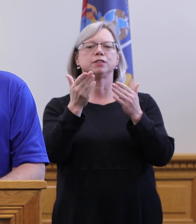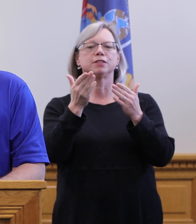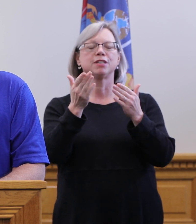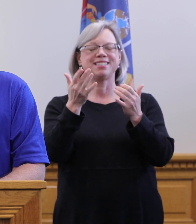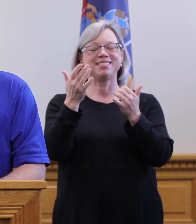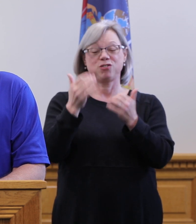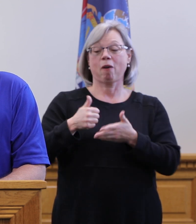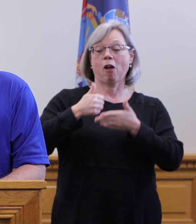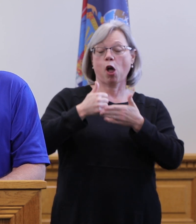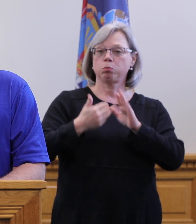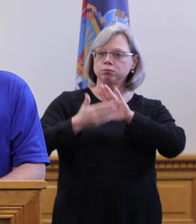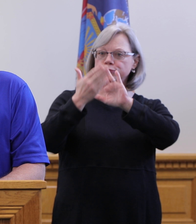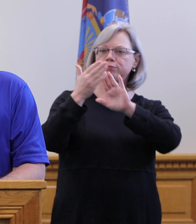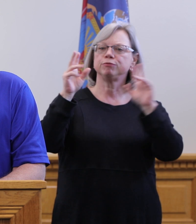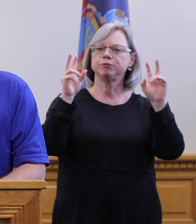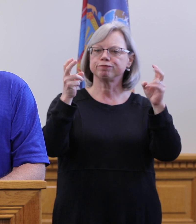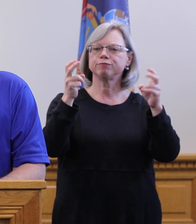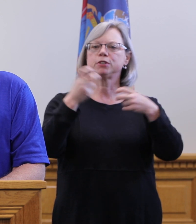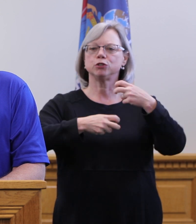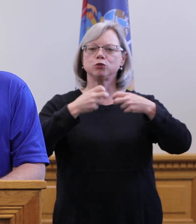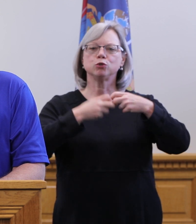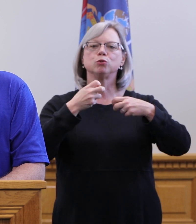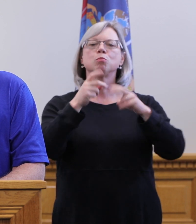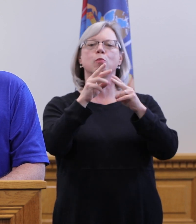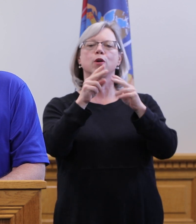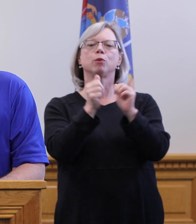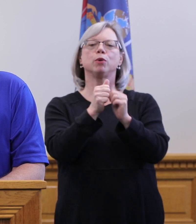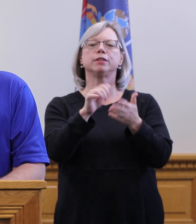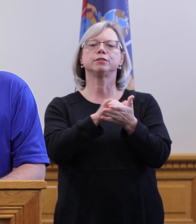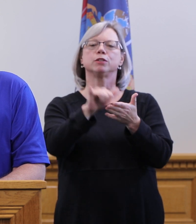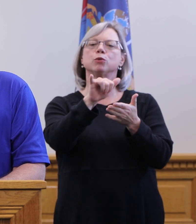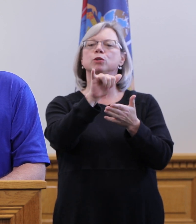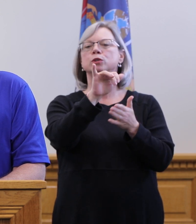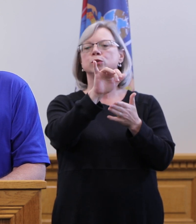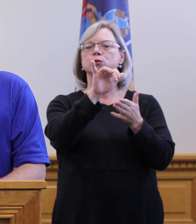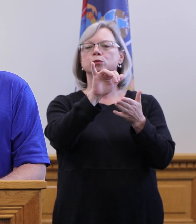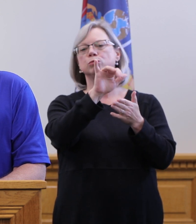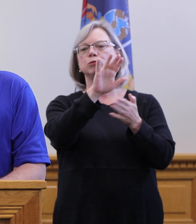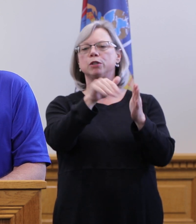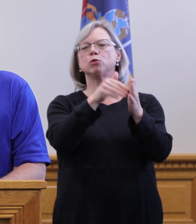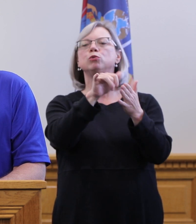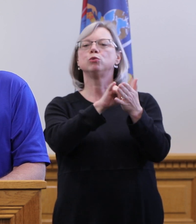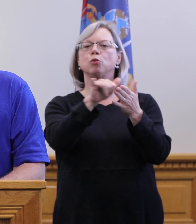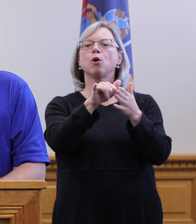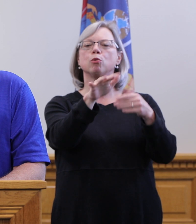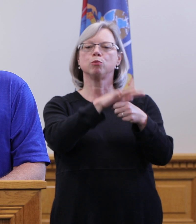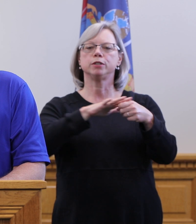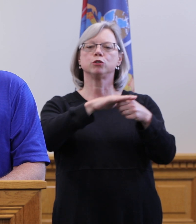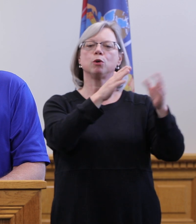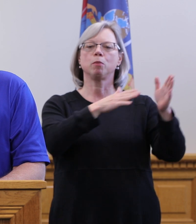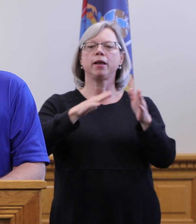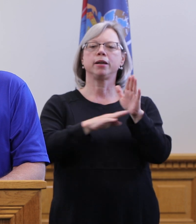Regional Planning and Development Board to conduct a study that will assess our broadband capabilities.